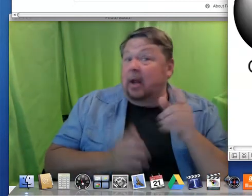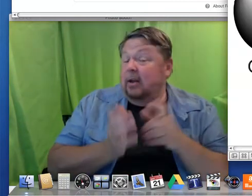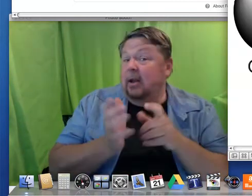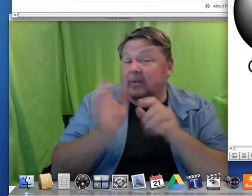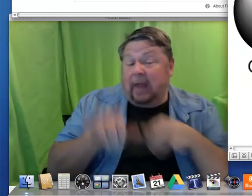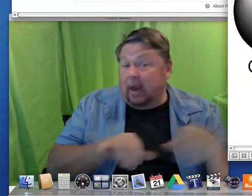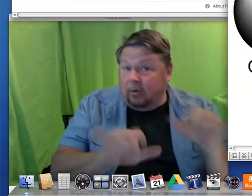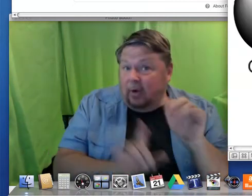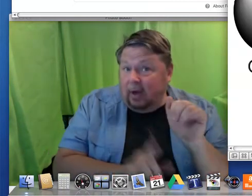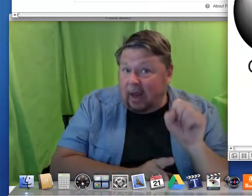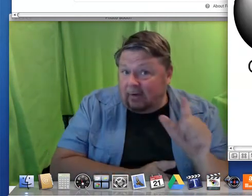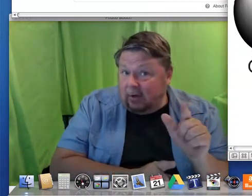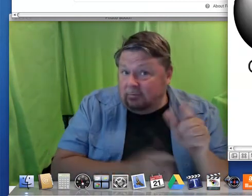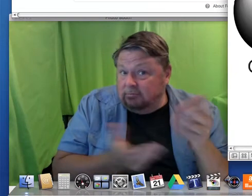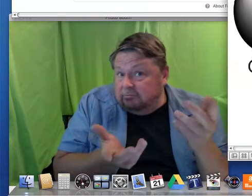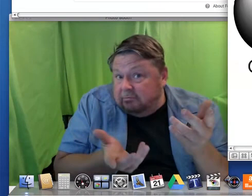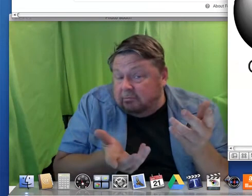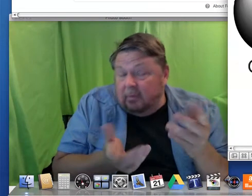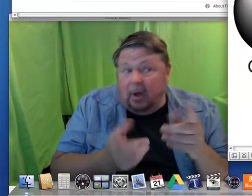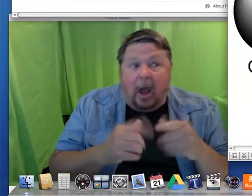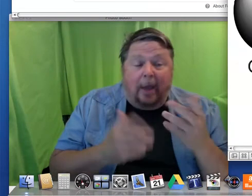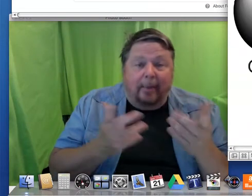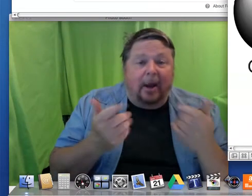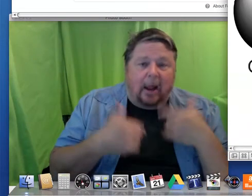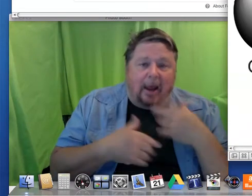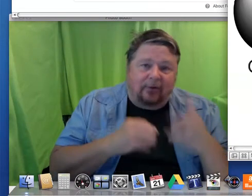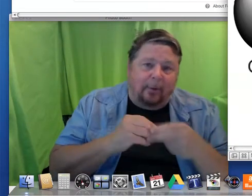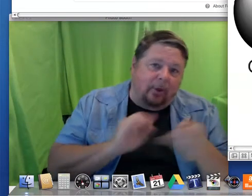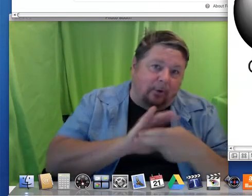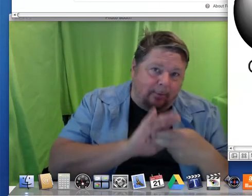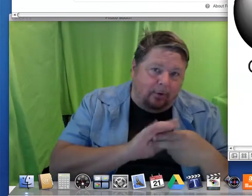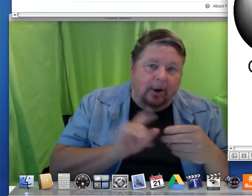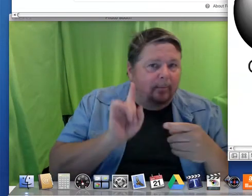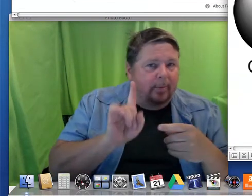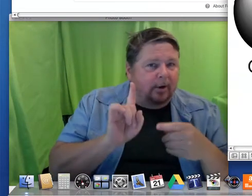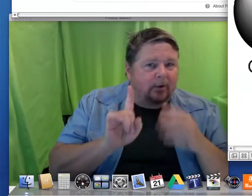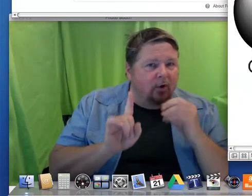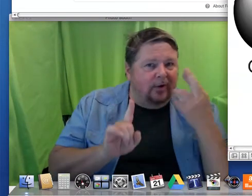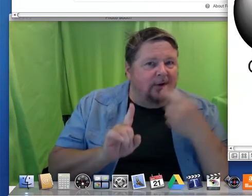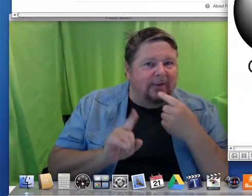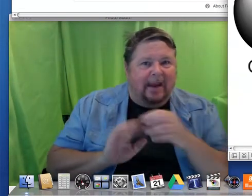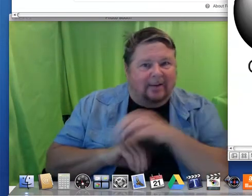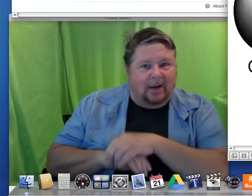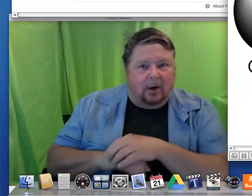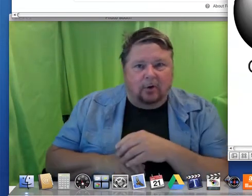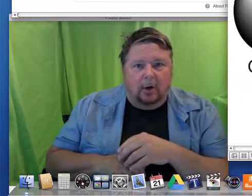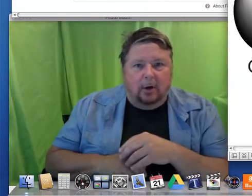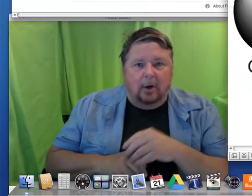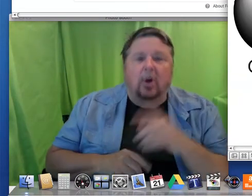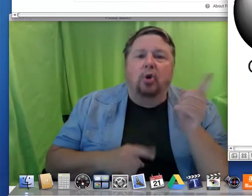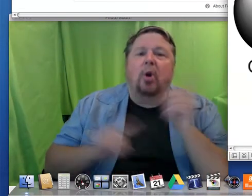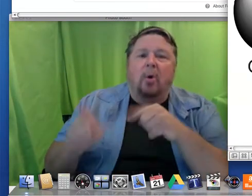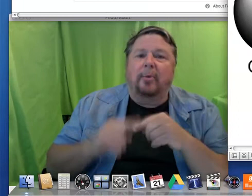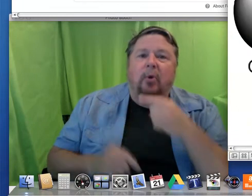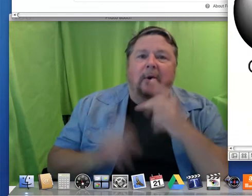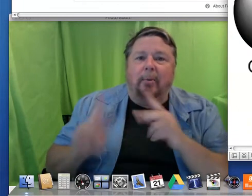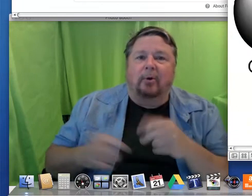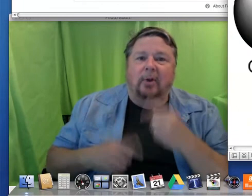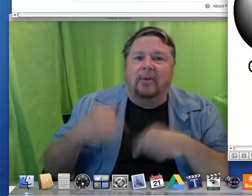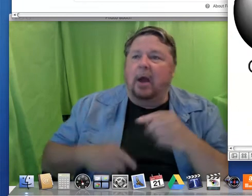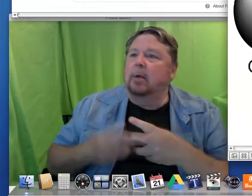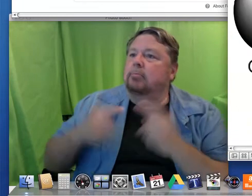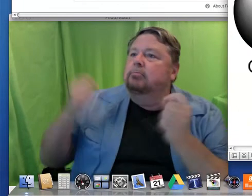not standard ASL. I might have some other label, but there's no reason to say it's English. You go up to a hearing